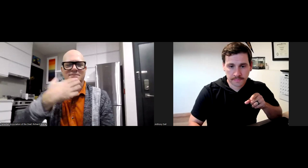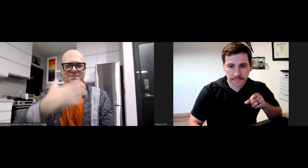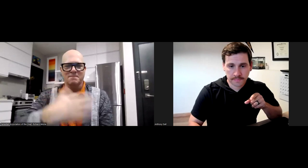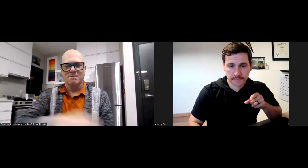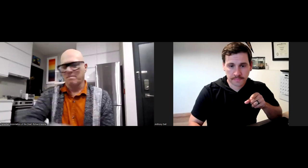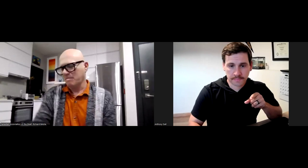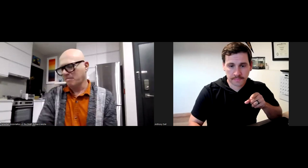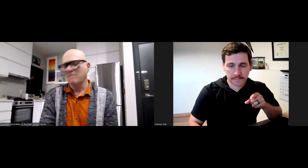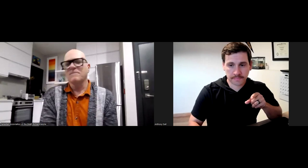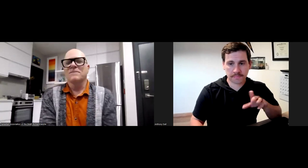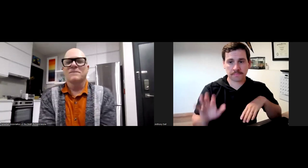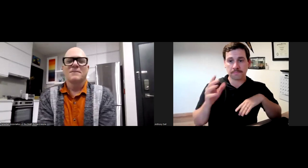Oh, thank you.